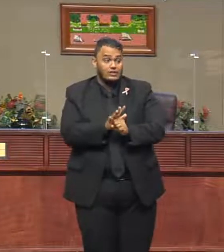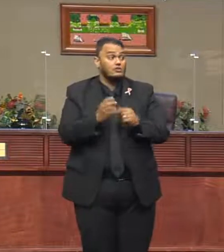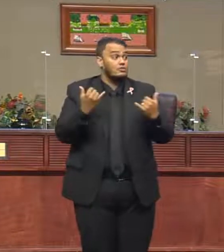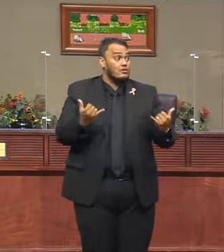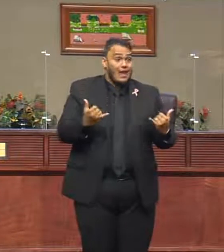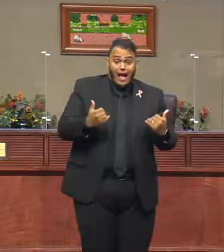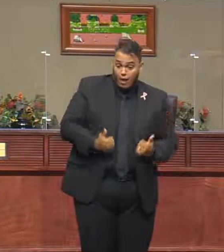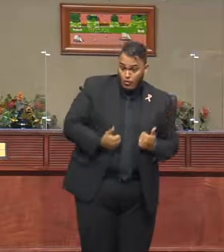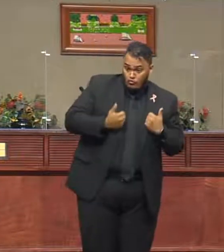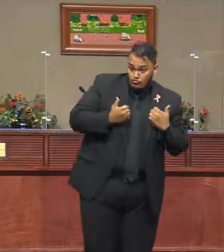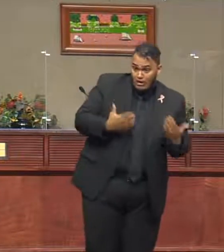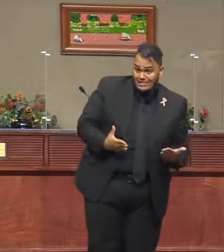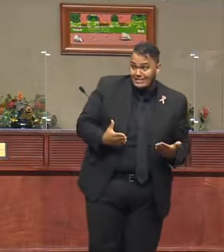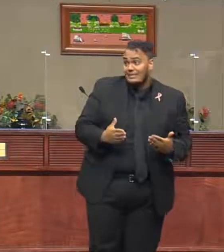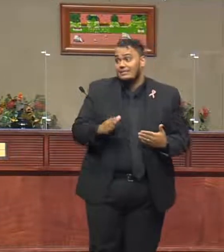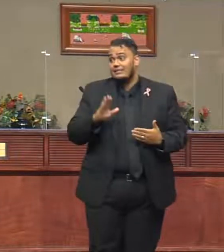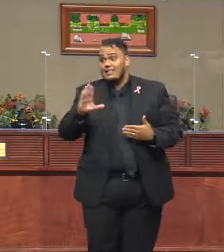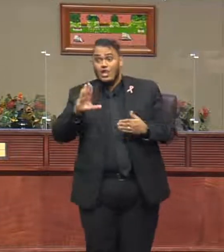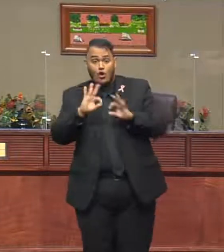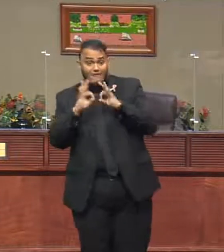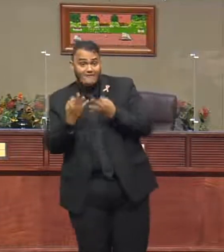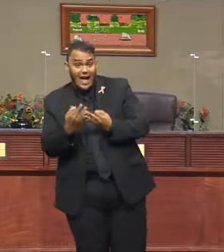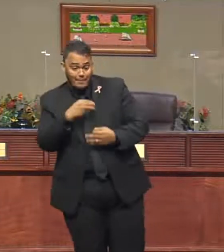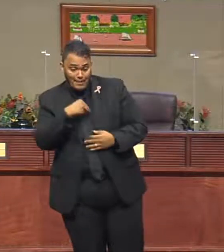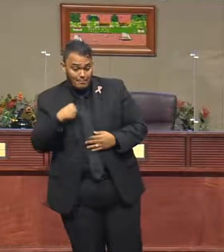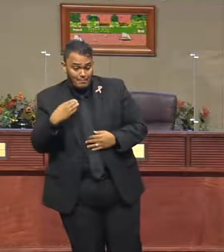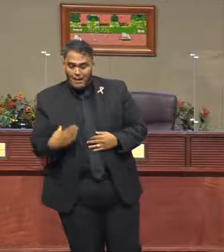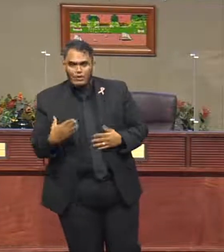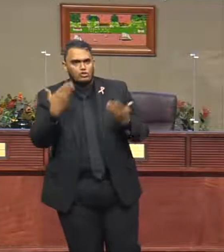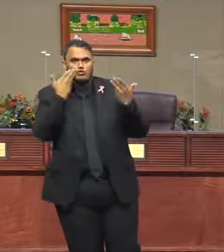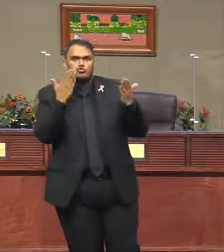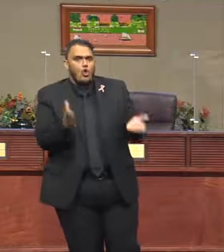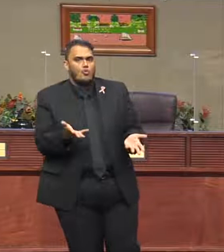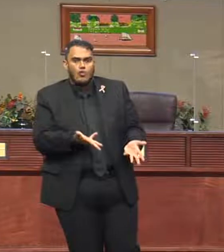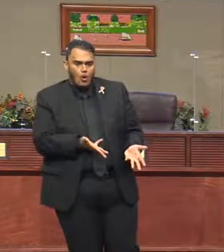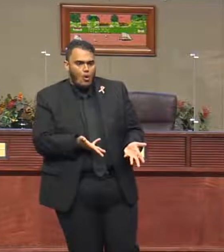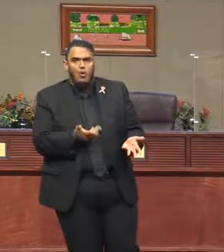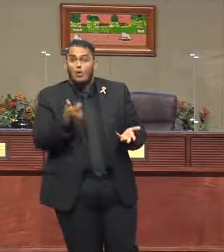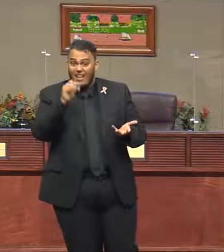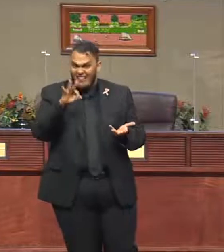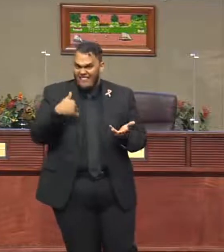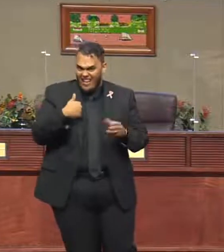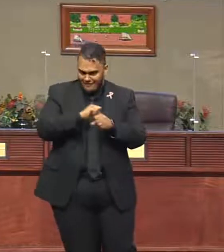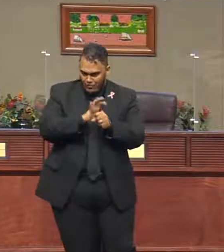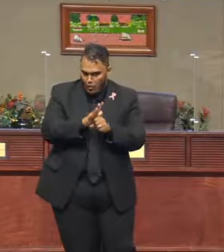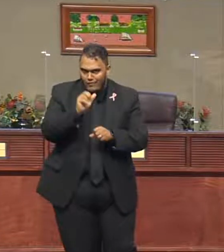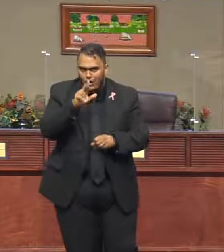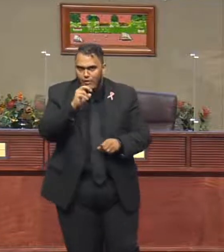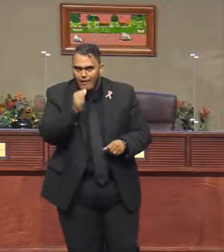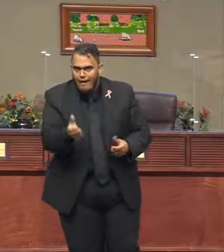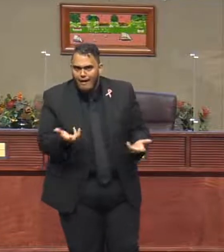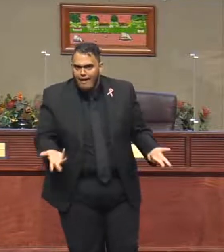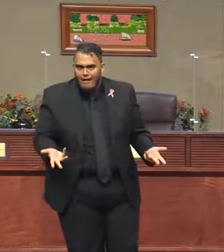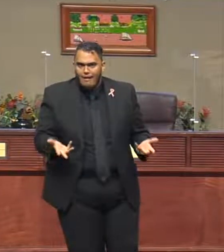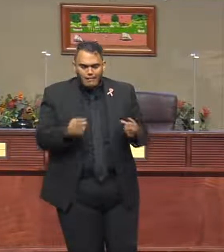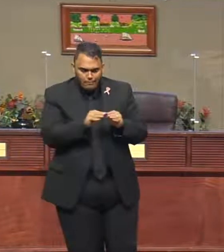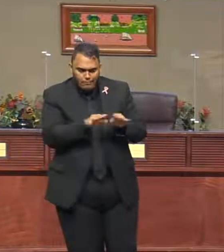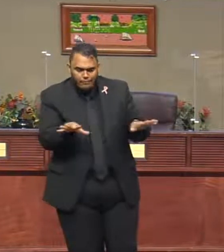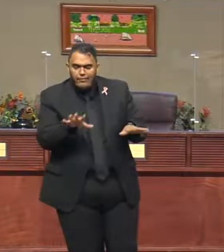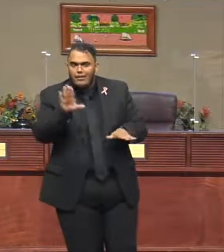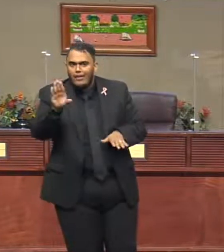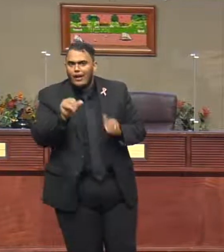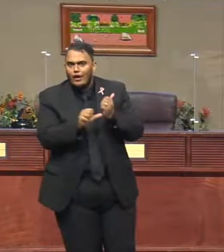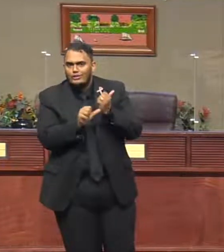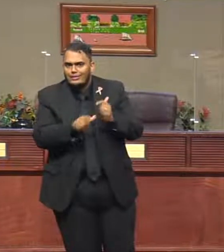it? I'm going to ask Dr. Pino to jump in on that, but one of the statistics that Dr.